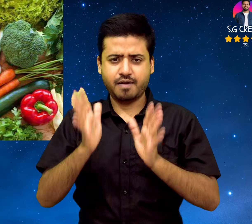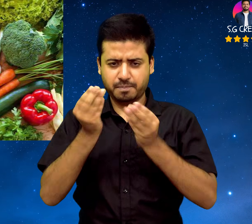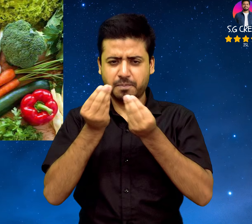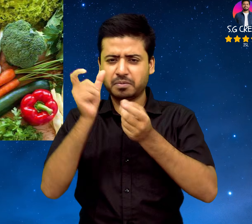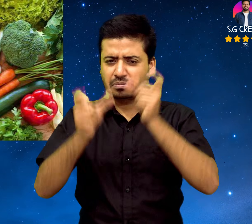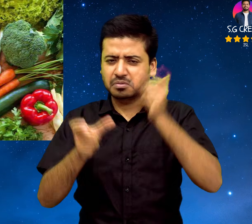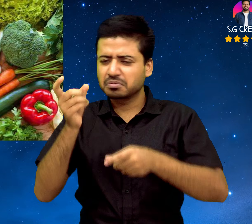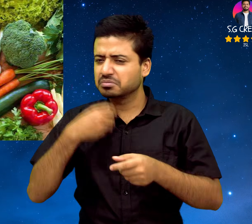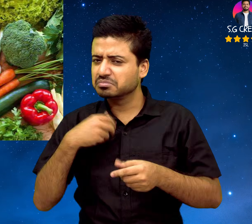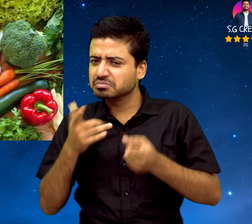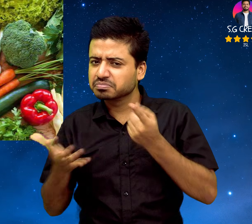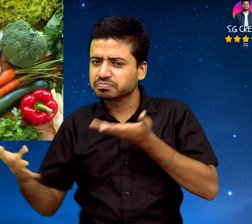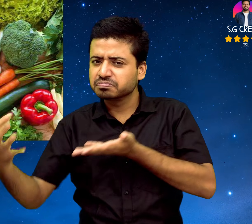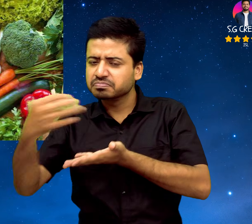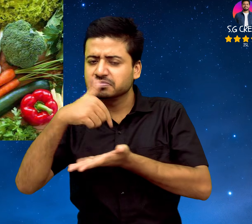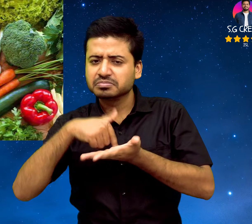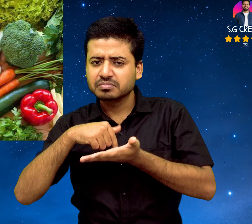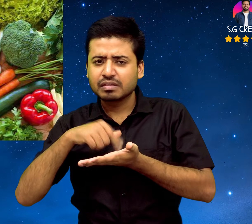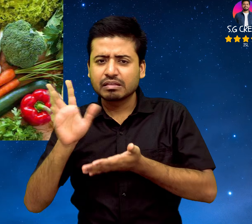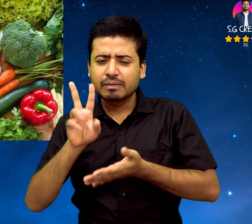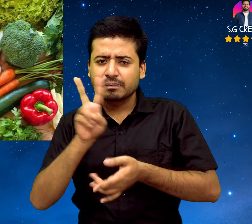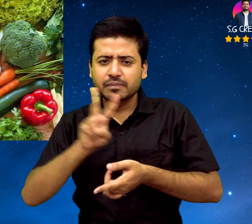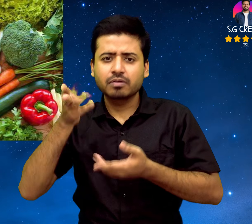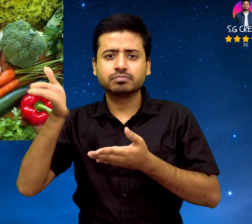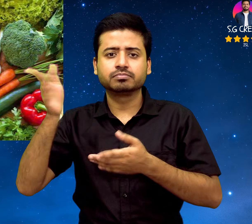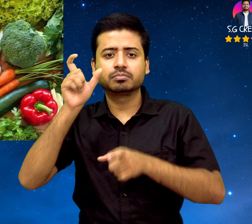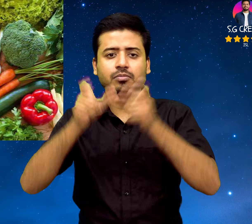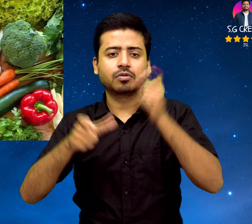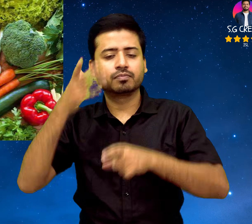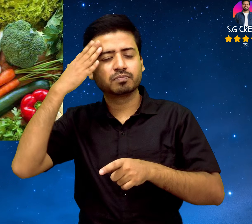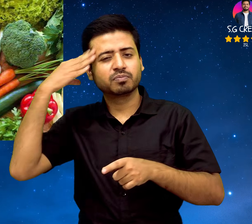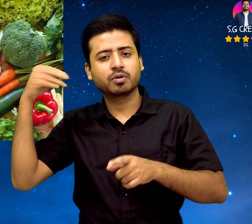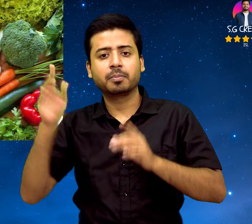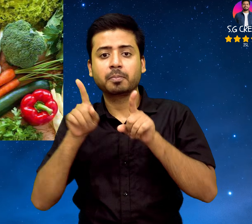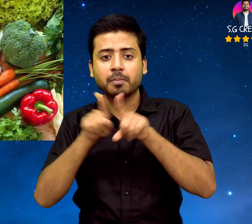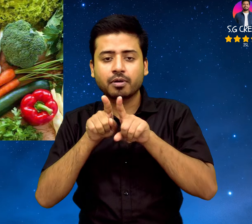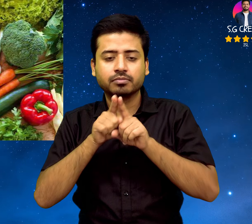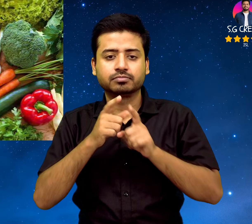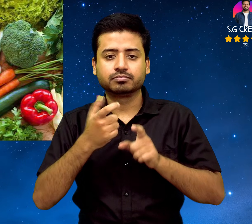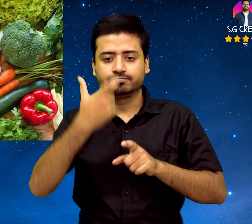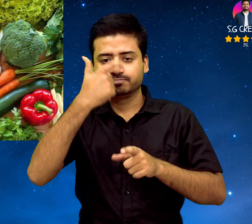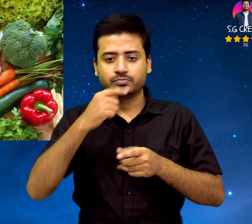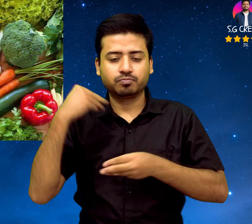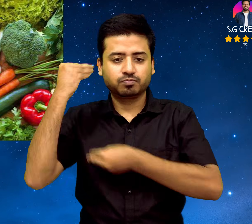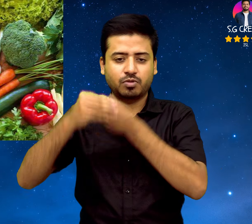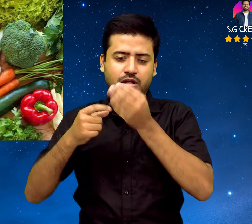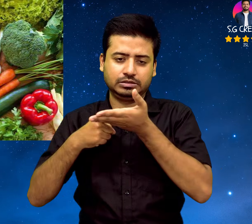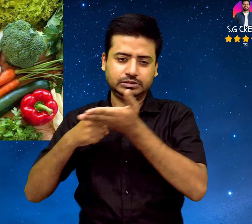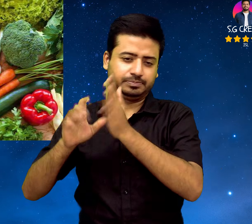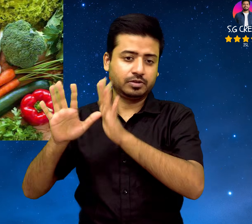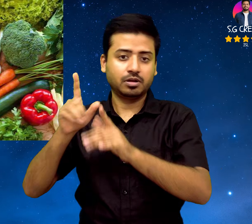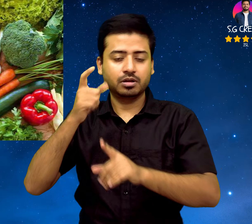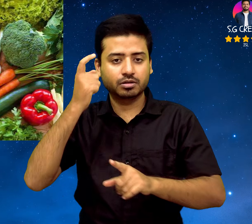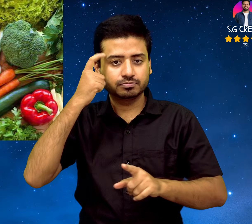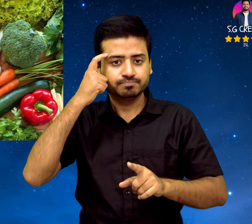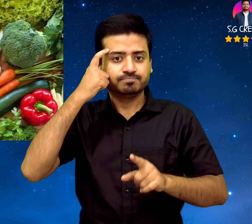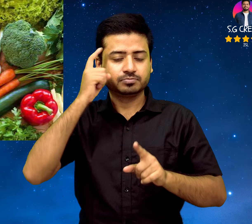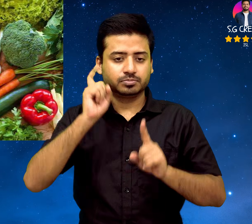profiles. The genus Allium, which encompasses garlic, Allium sativum, onions, Allium cepa, shallots, leeks,